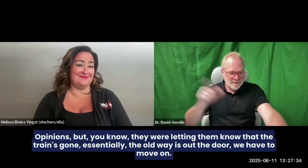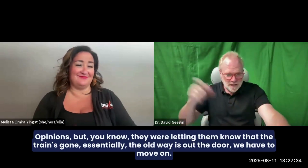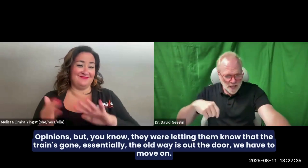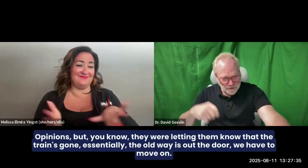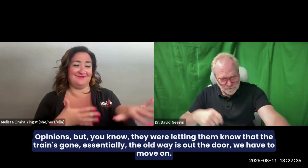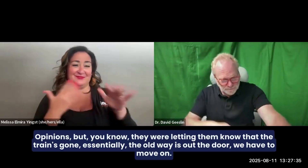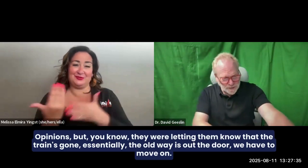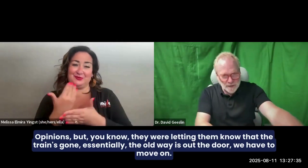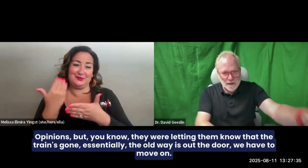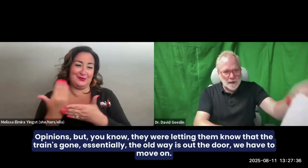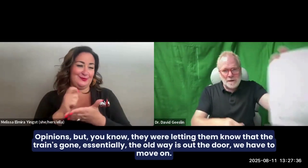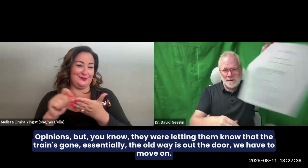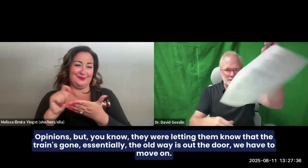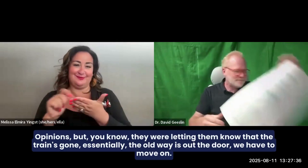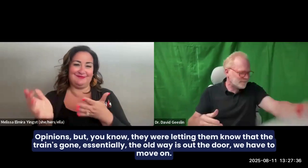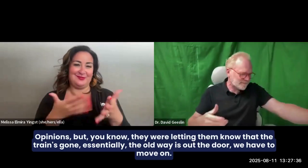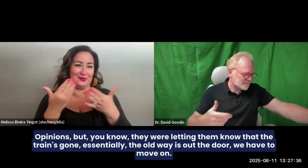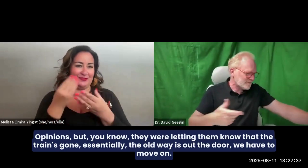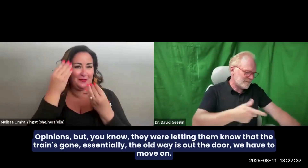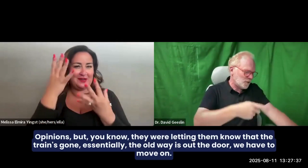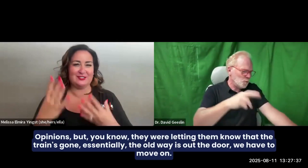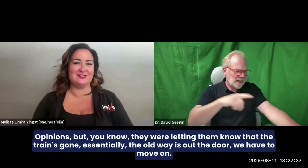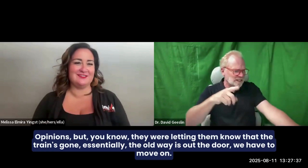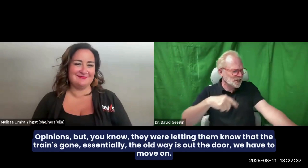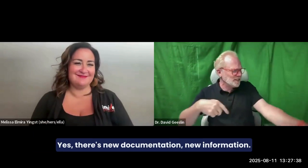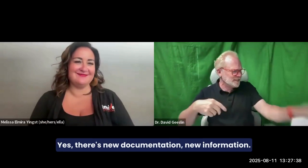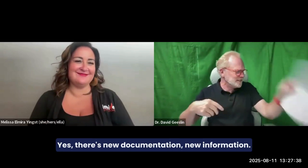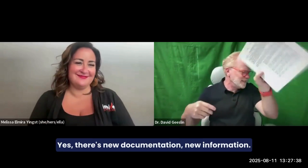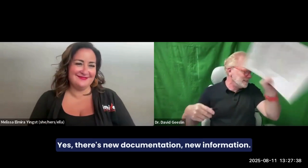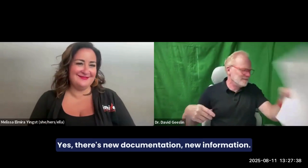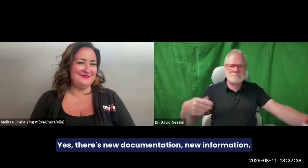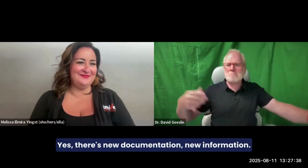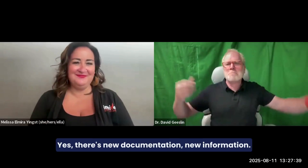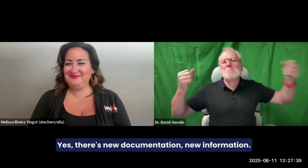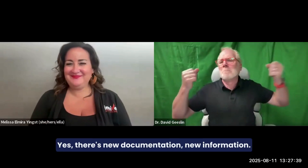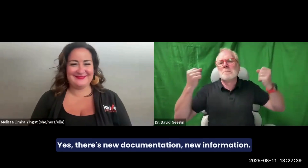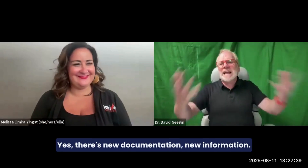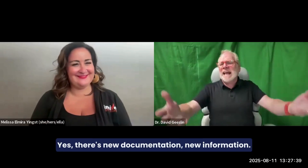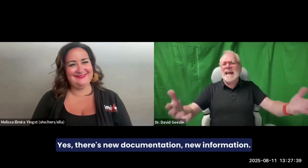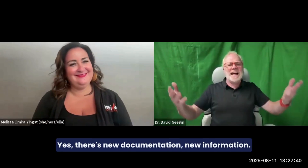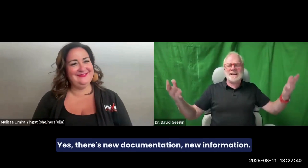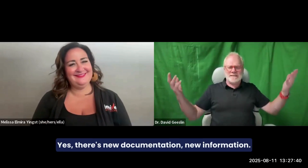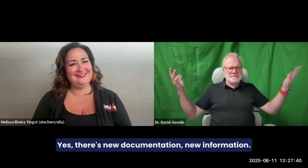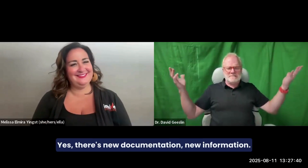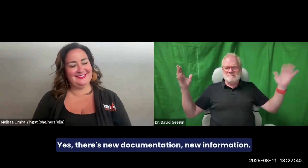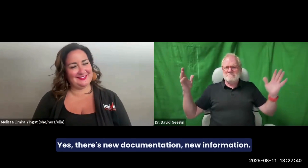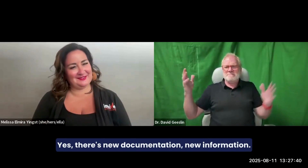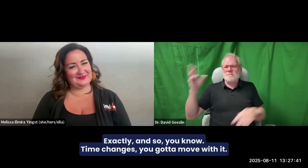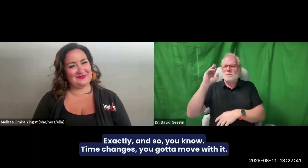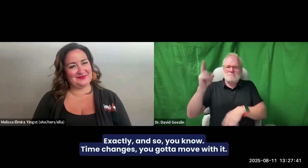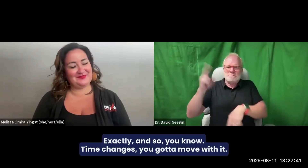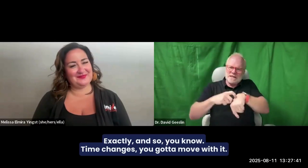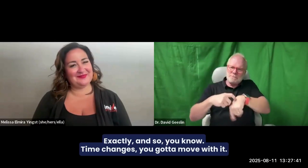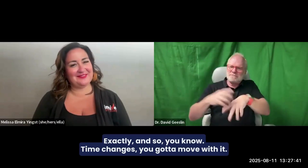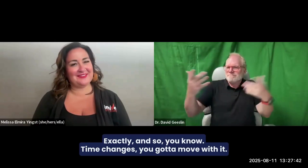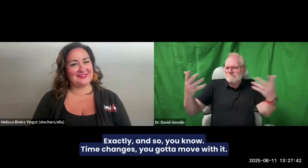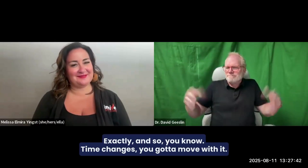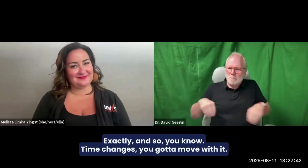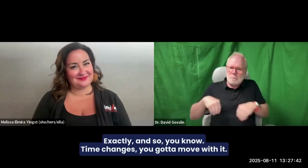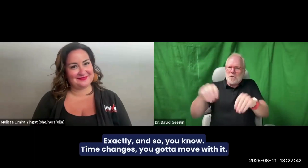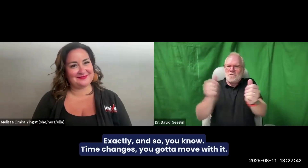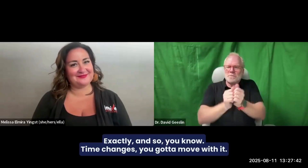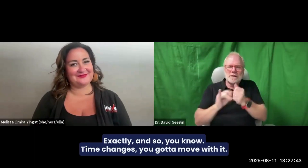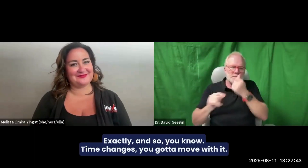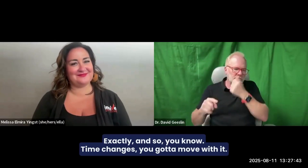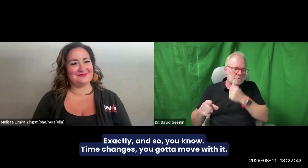gone. Essentially, the old way is out the door. We have to move on. Yes, there's new documentation, new information. Exactly.